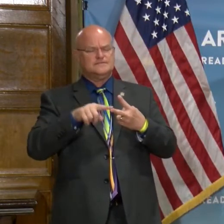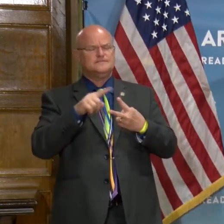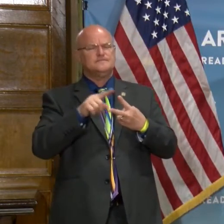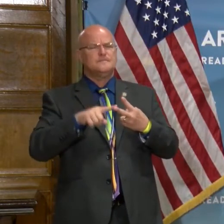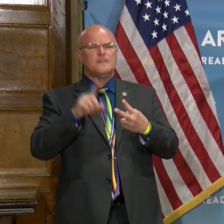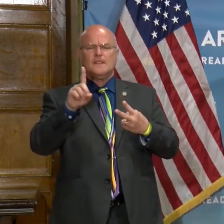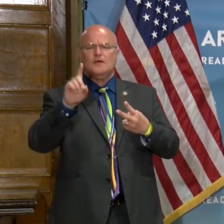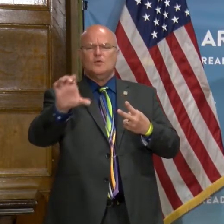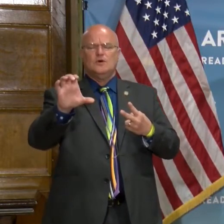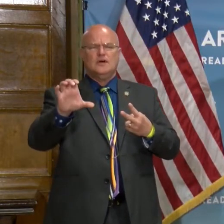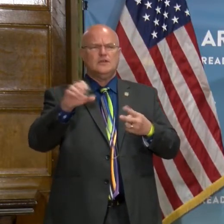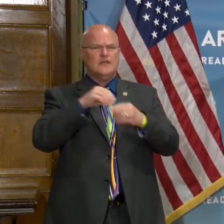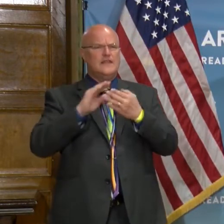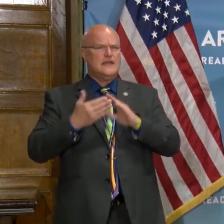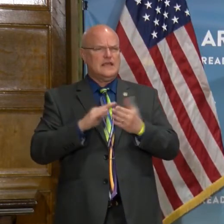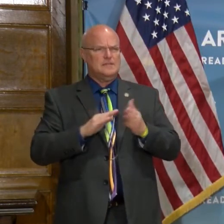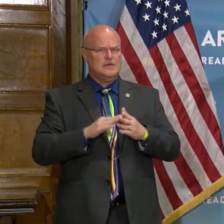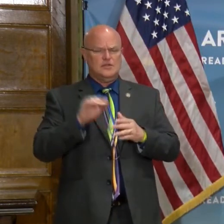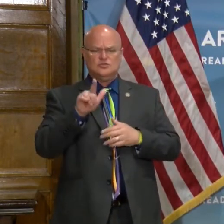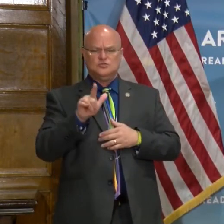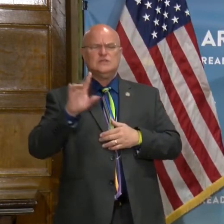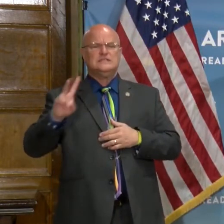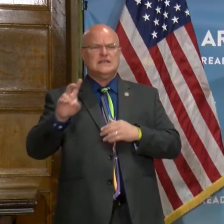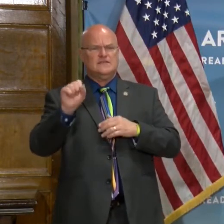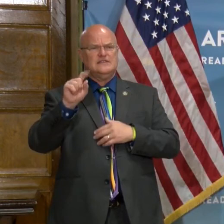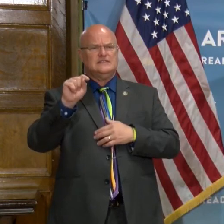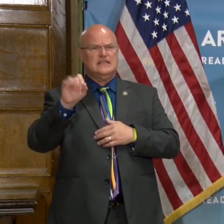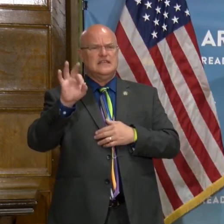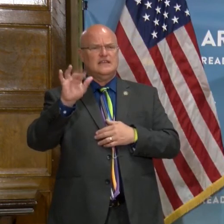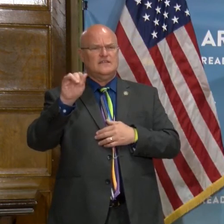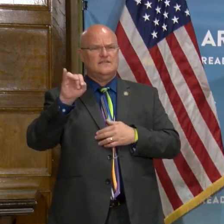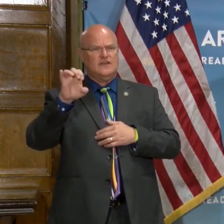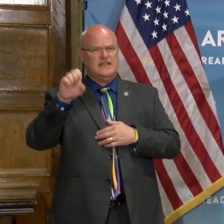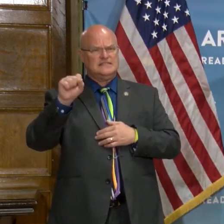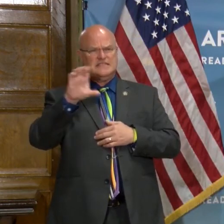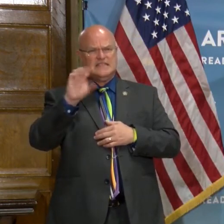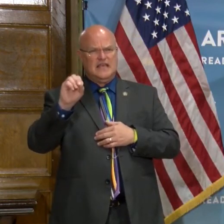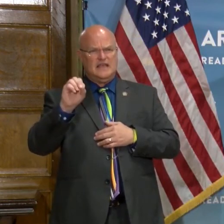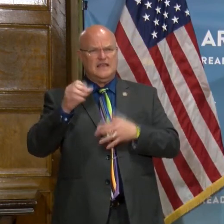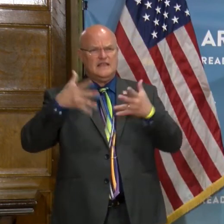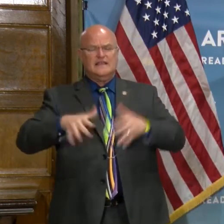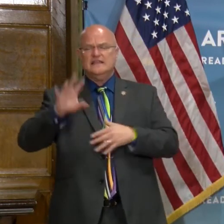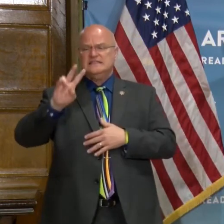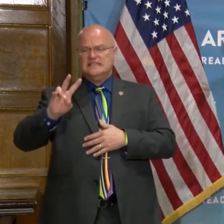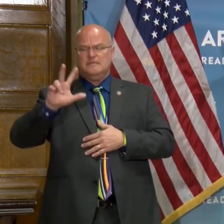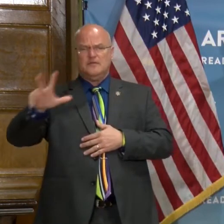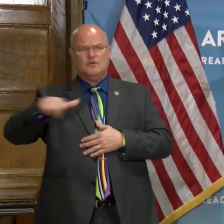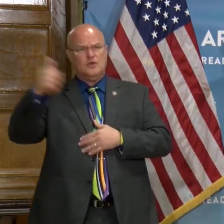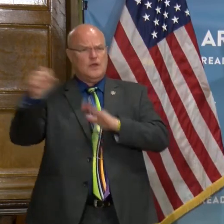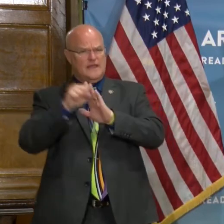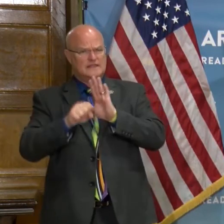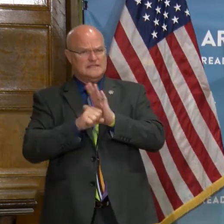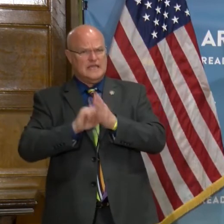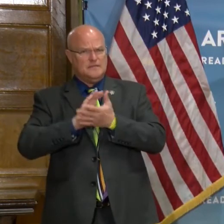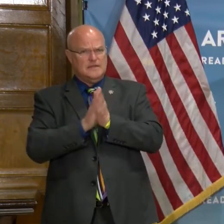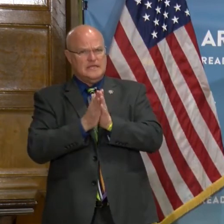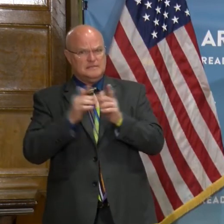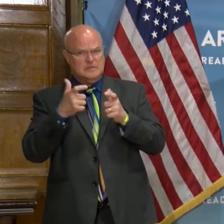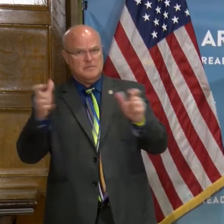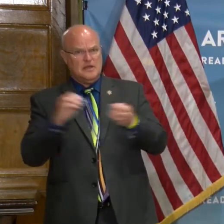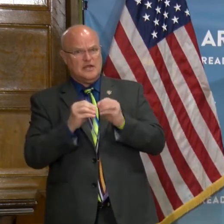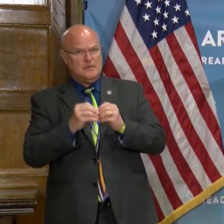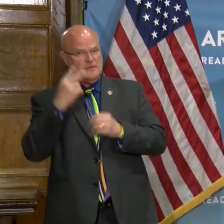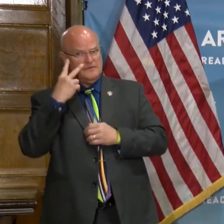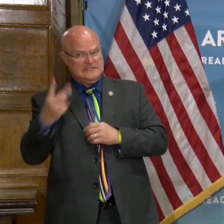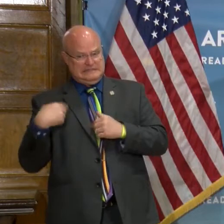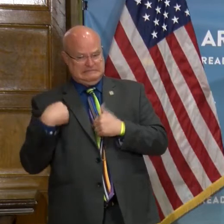the 100 in the community, 27 from St. Francis County, that still leaves 73 elsewhere, and so that becomes a bigger number that